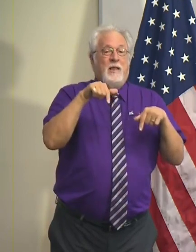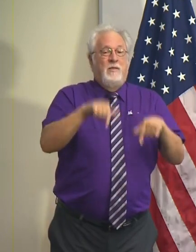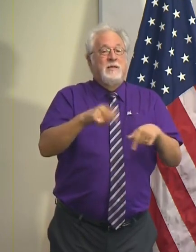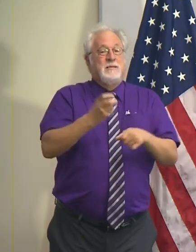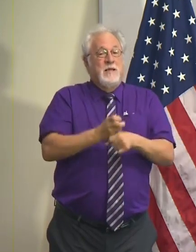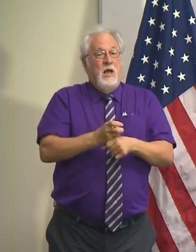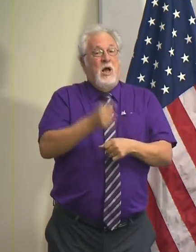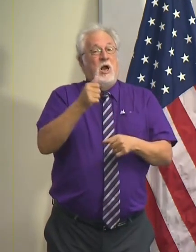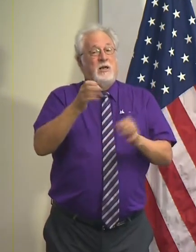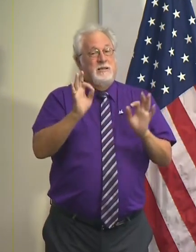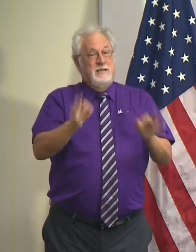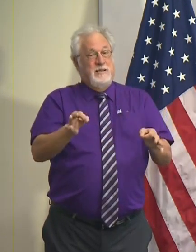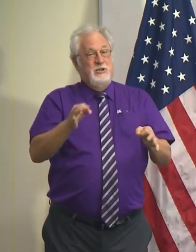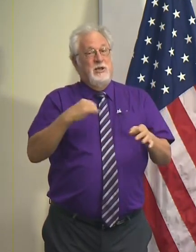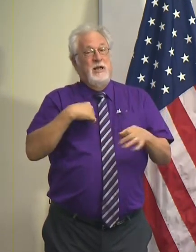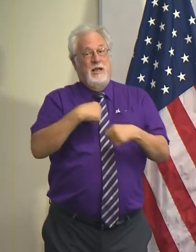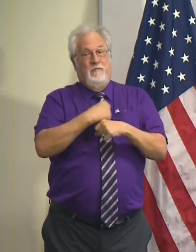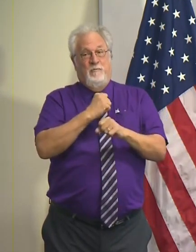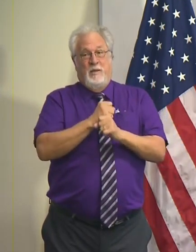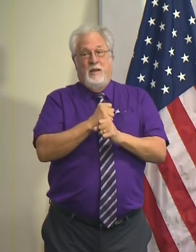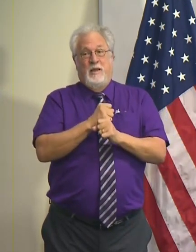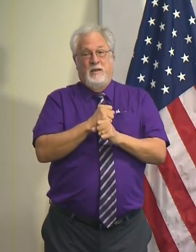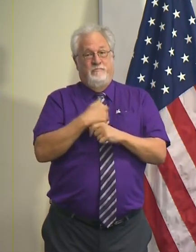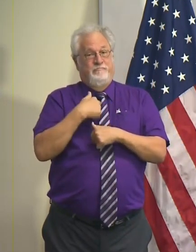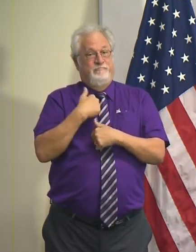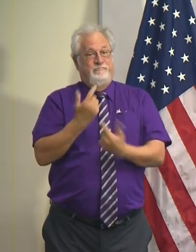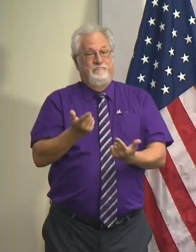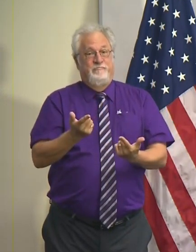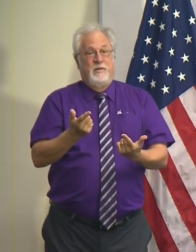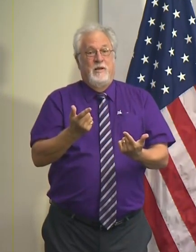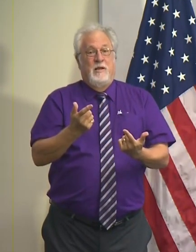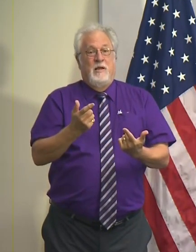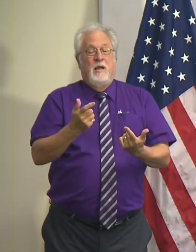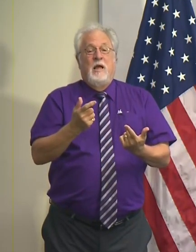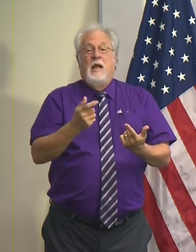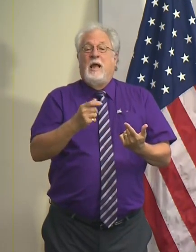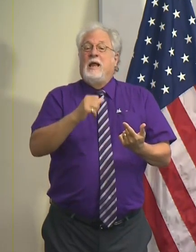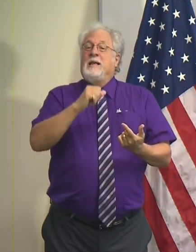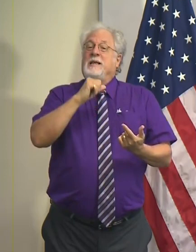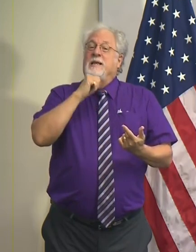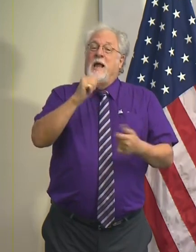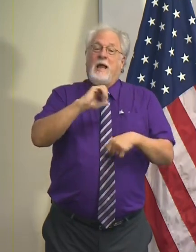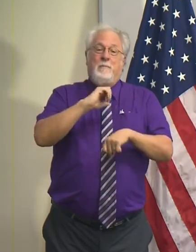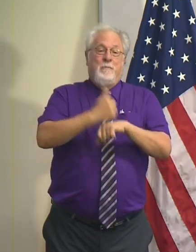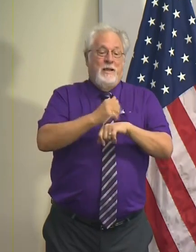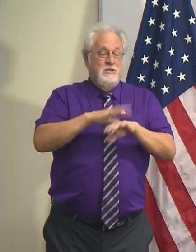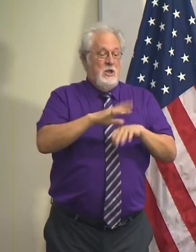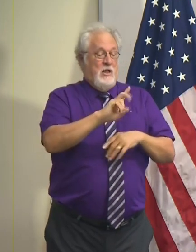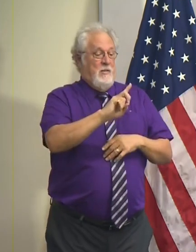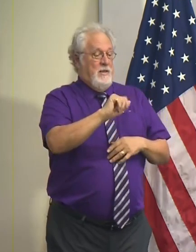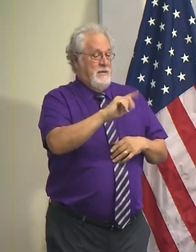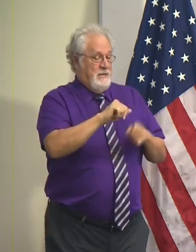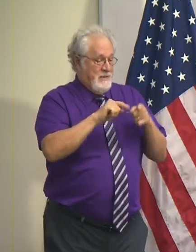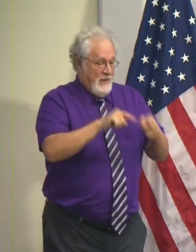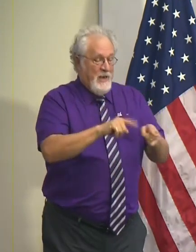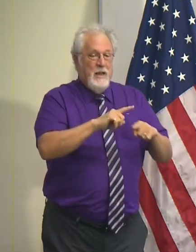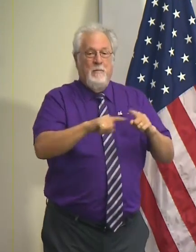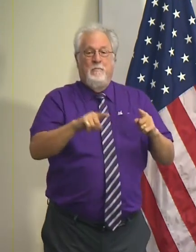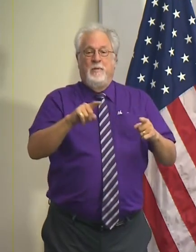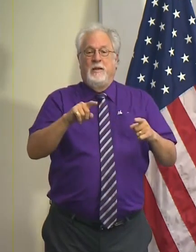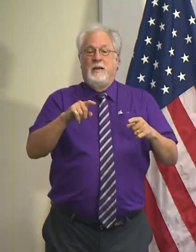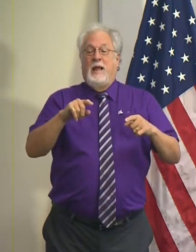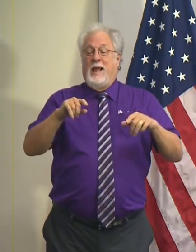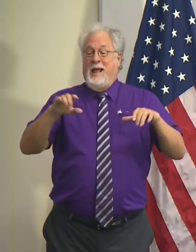the hardest decision that I've made thus far, not based on the data itself, but based on all of